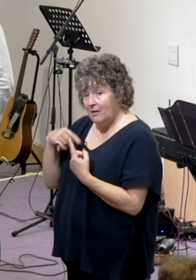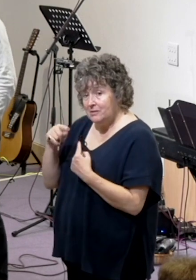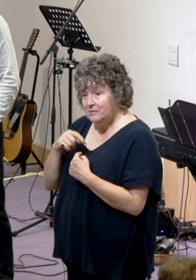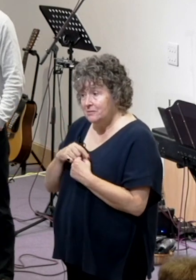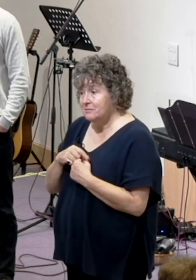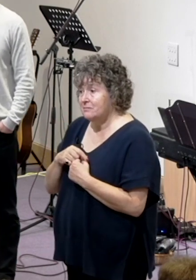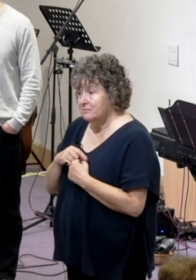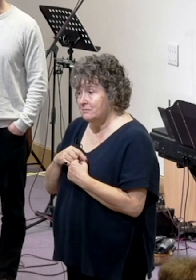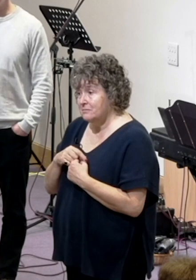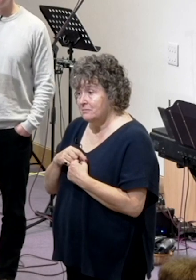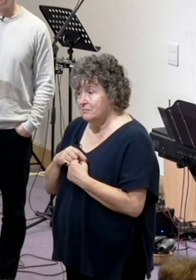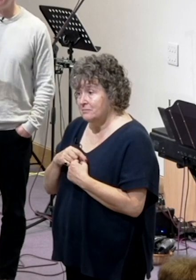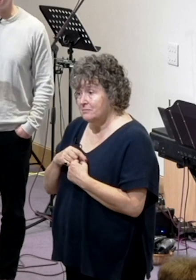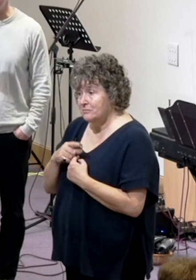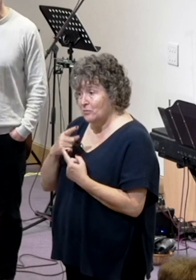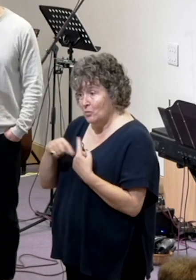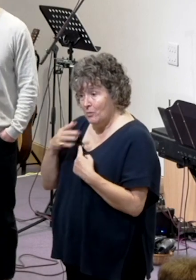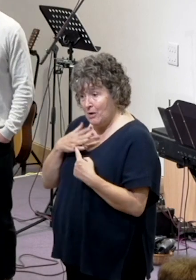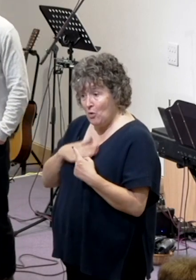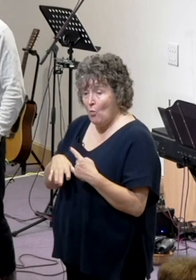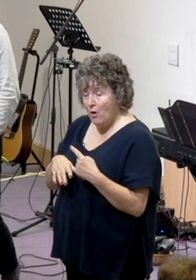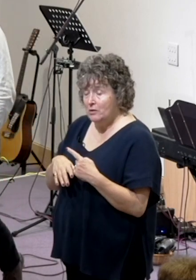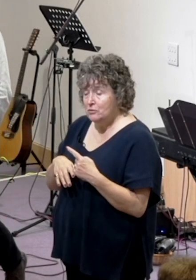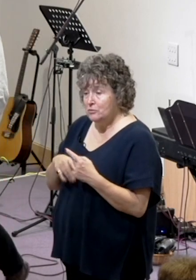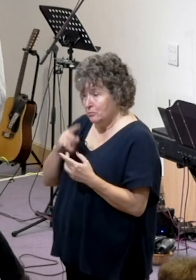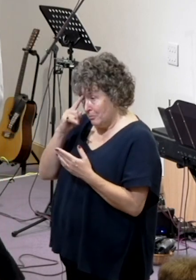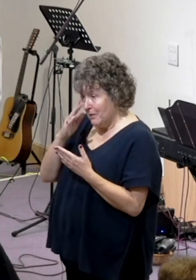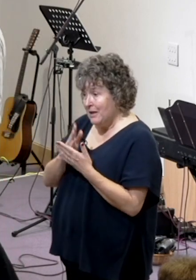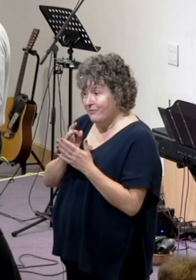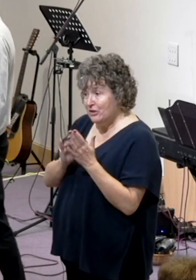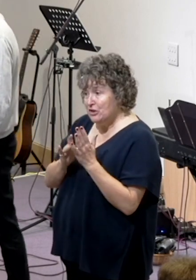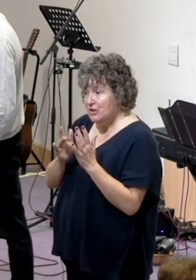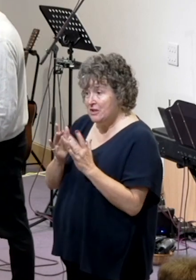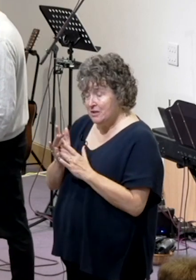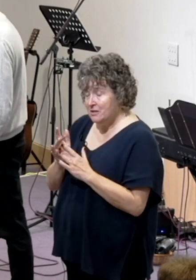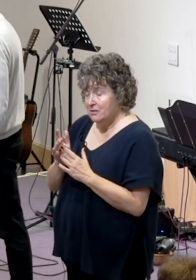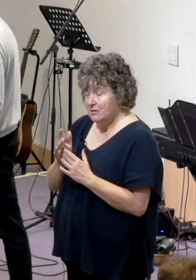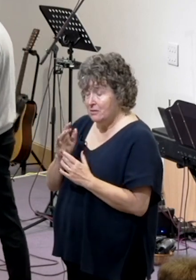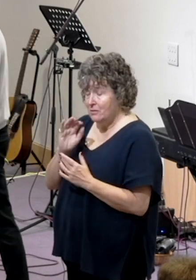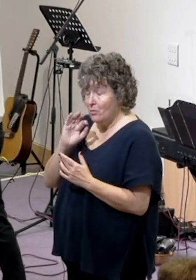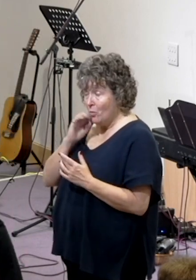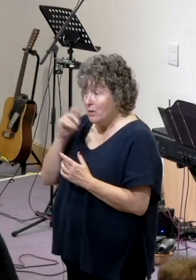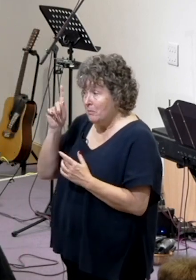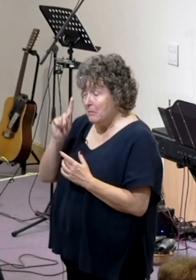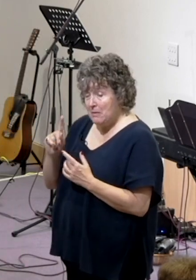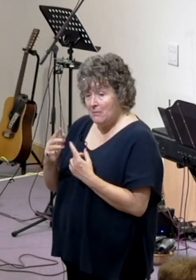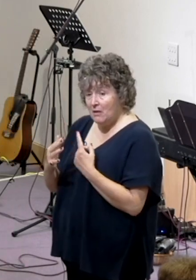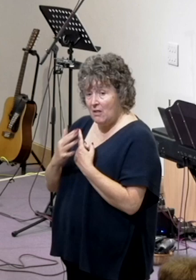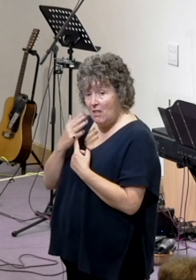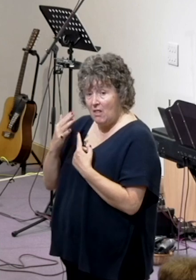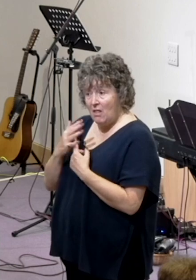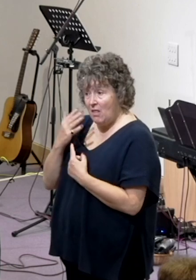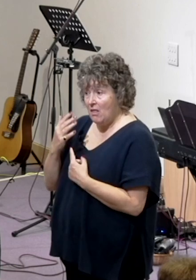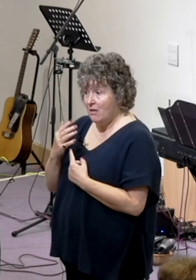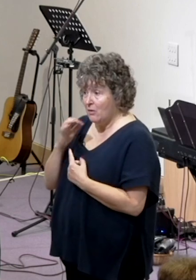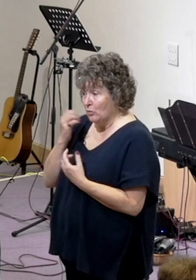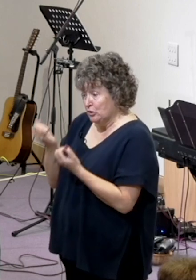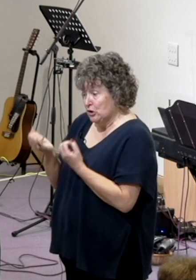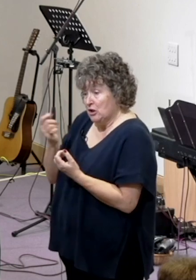If we want to be faithful to historic Christianity, then it's quite likely there will be many people who will judge